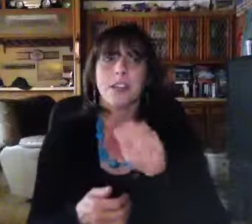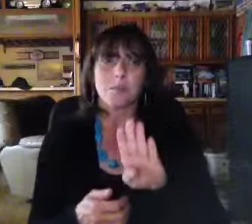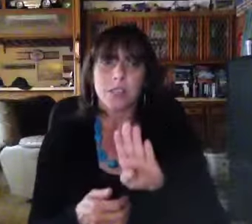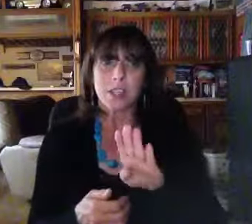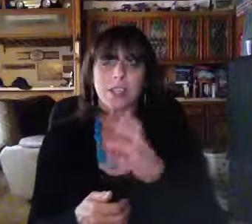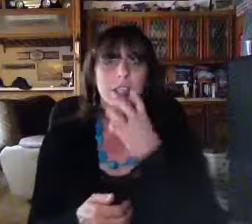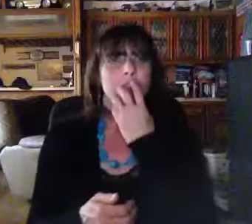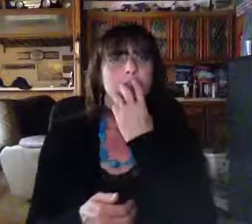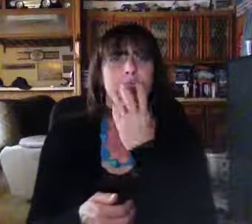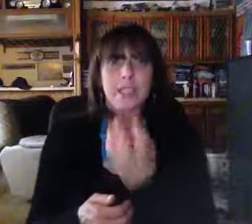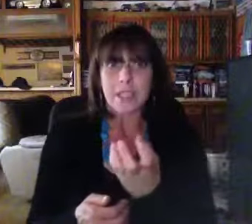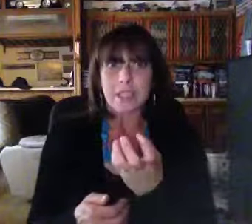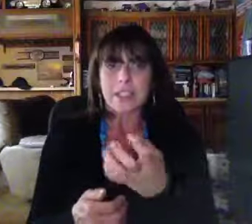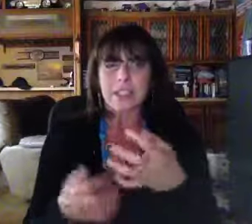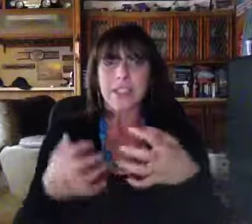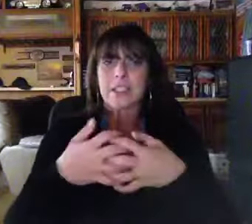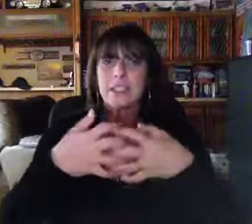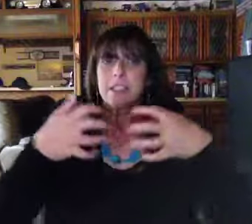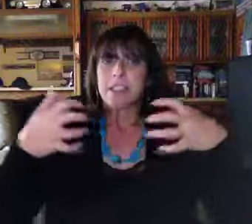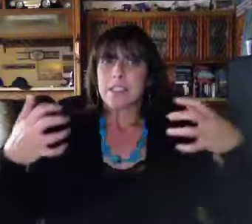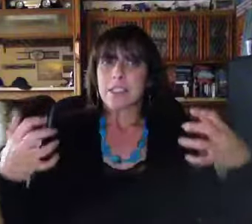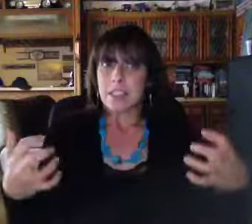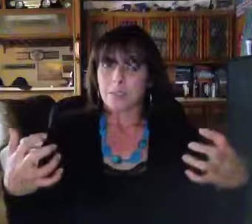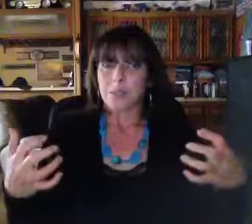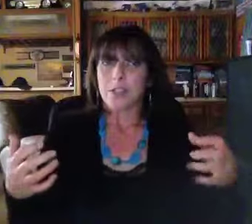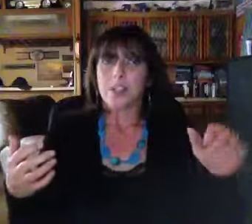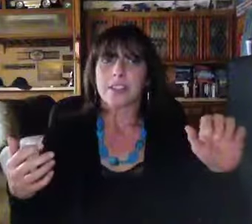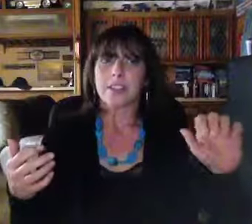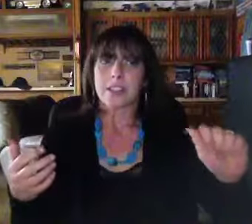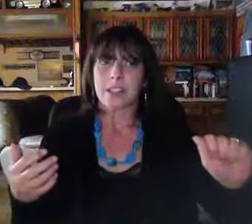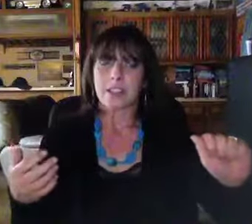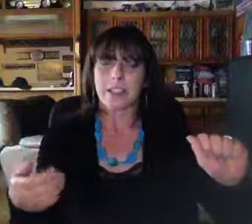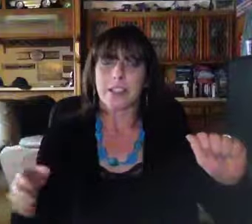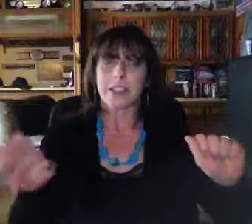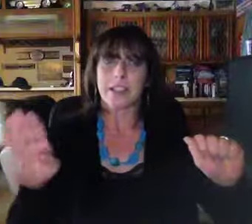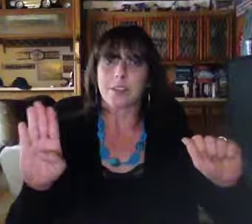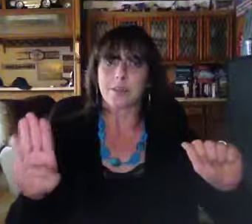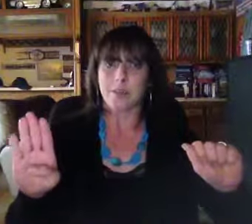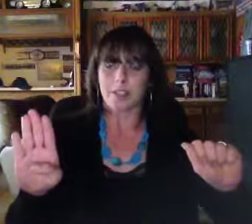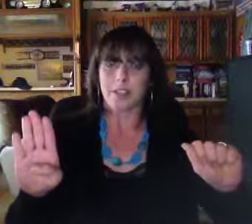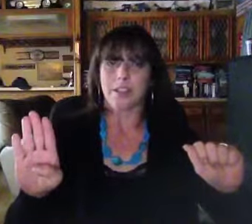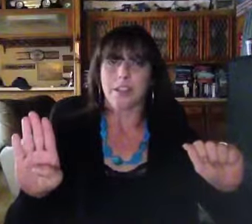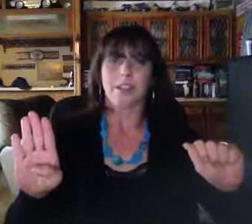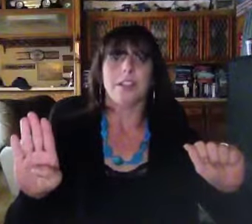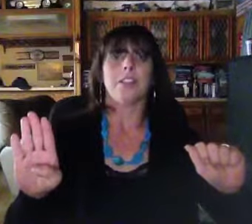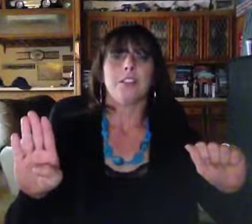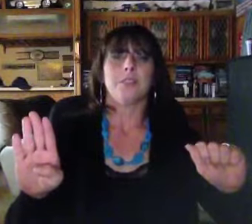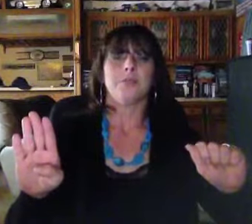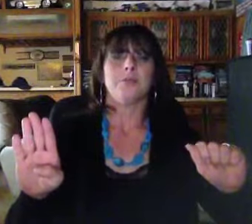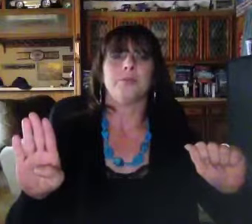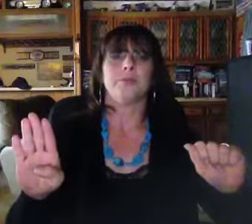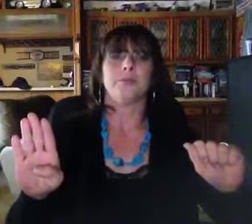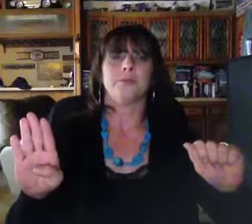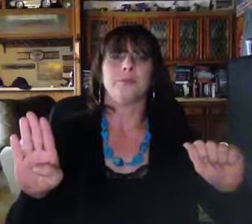The general equation then is AB breaks down into A and breaks down into B, where A and B could be